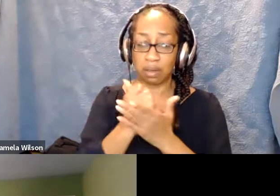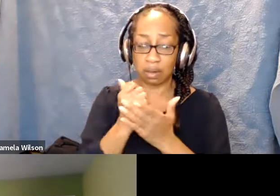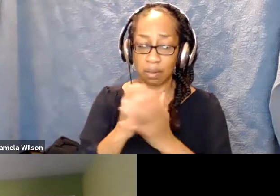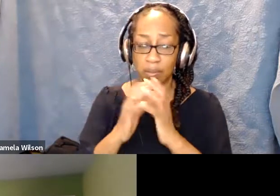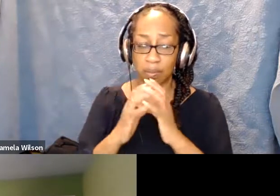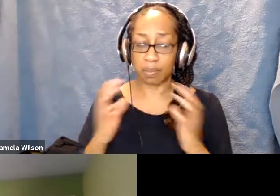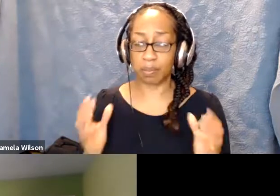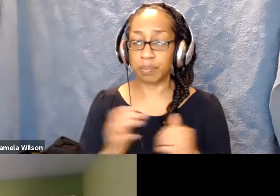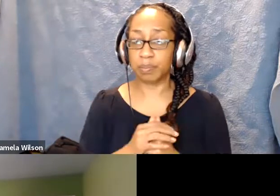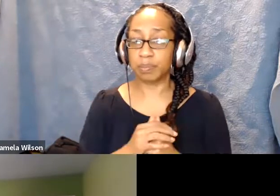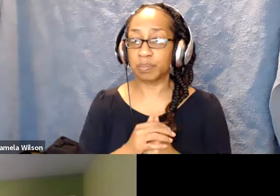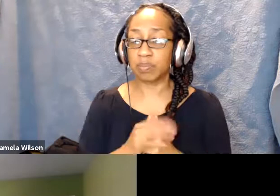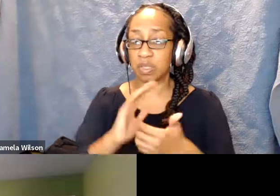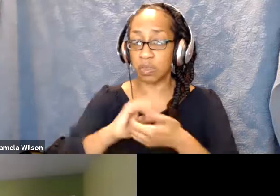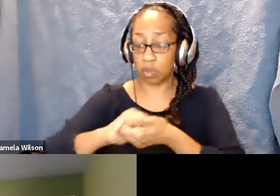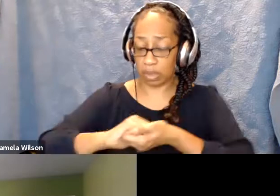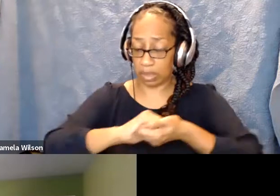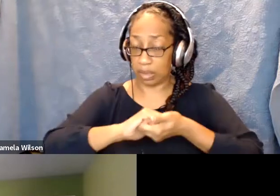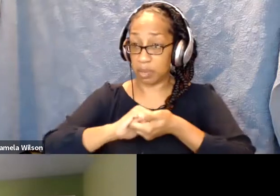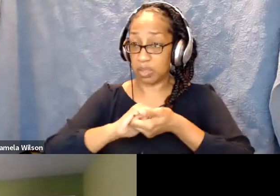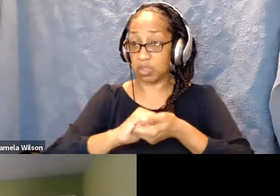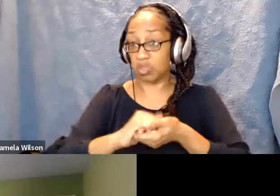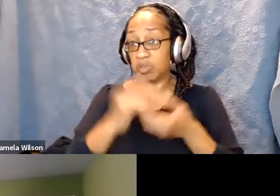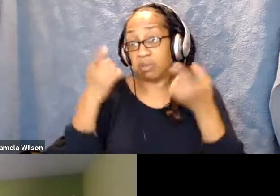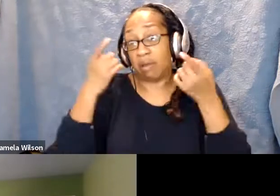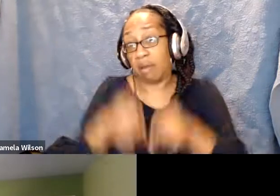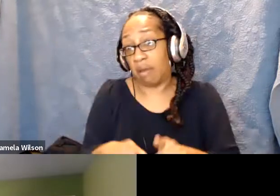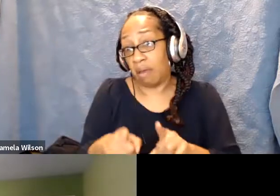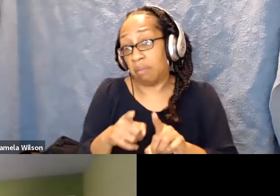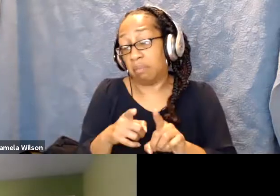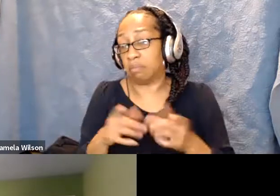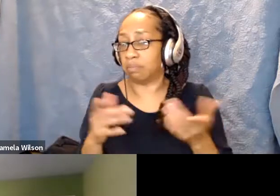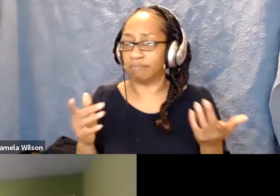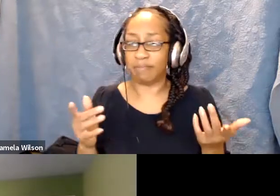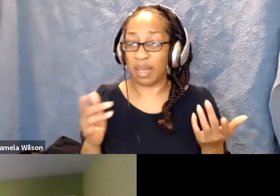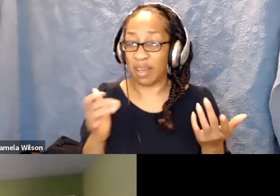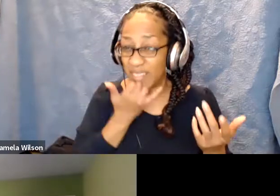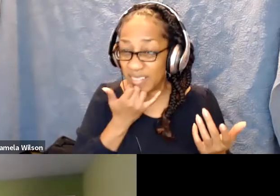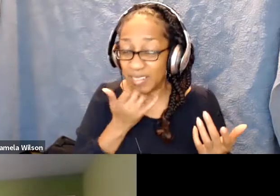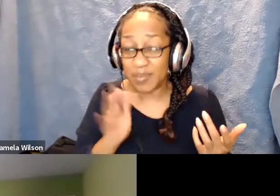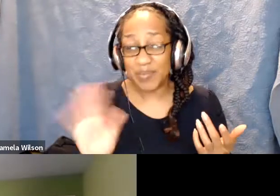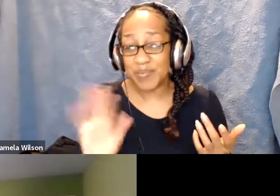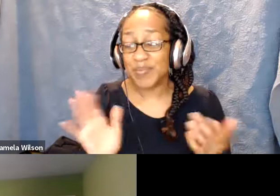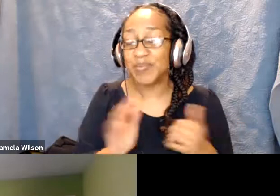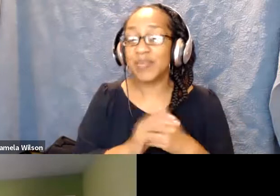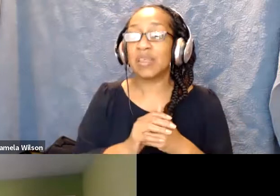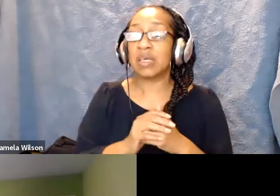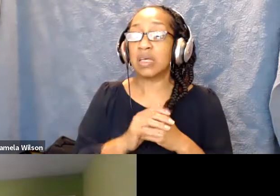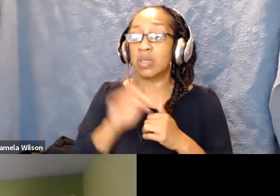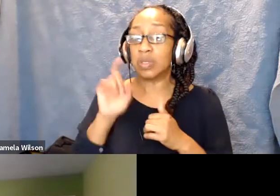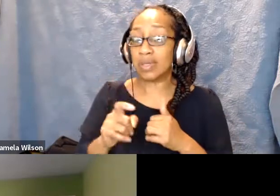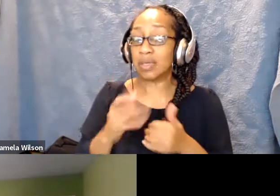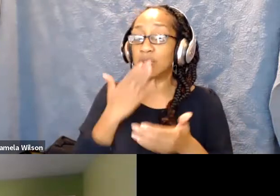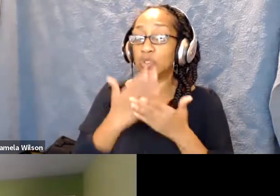So collaboration doesn't happen by accident necessarily. It takes strong leadership and a commitment. And so we are